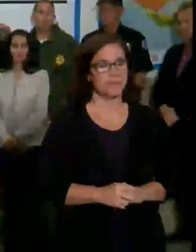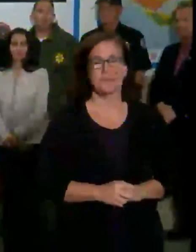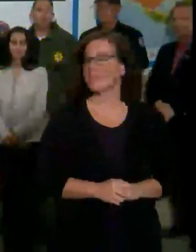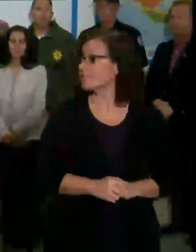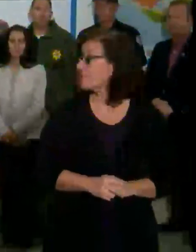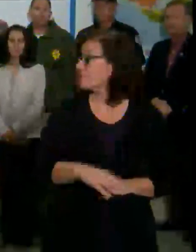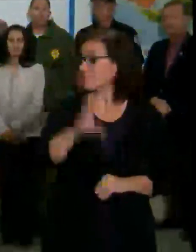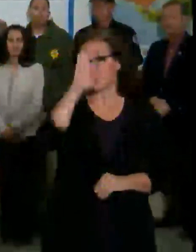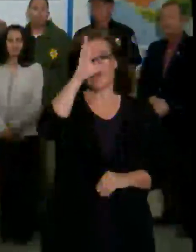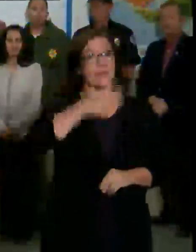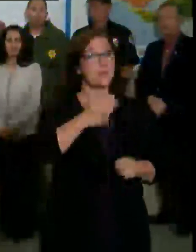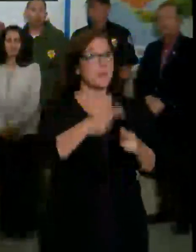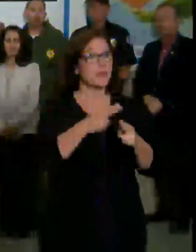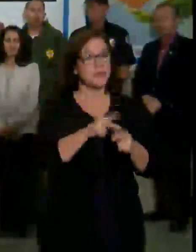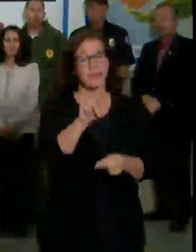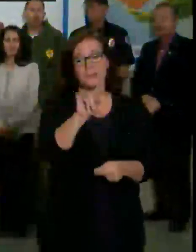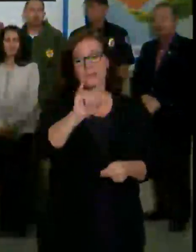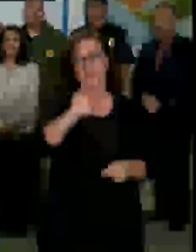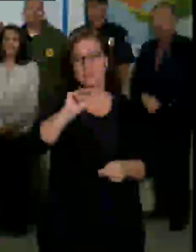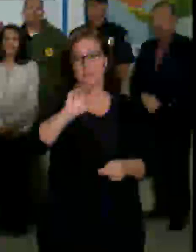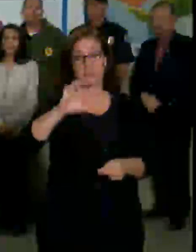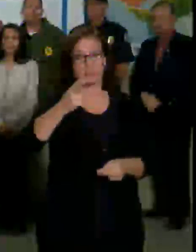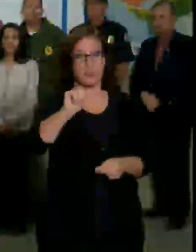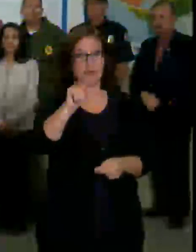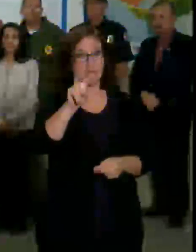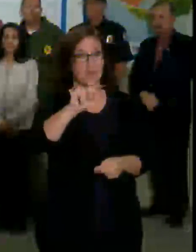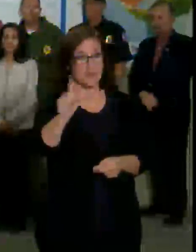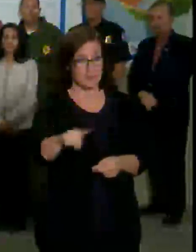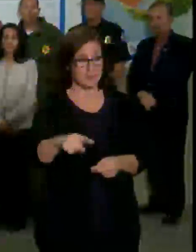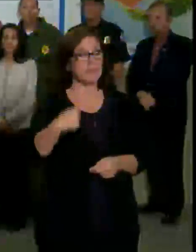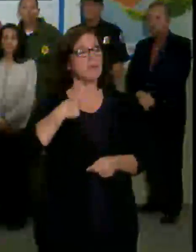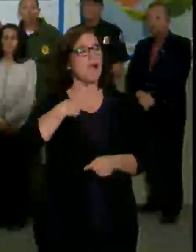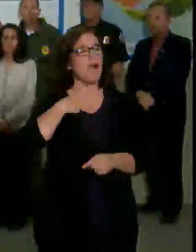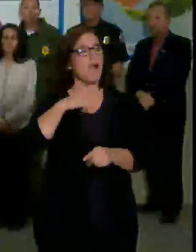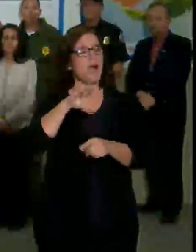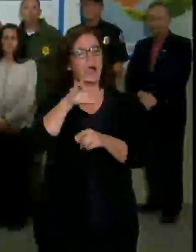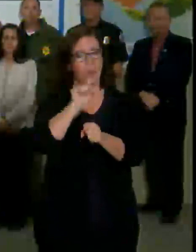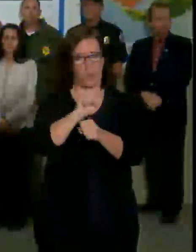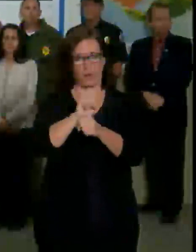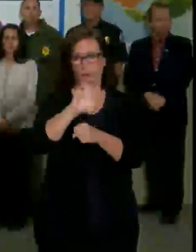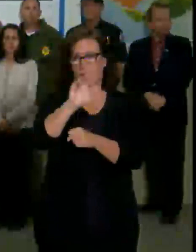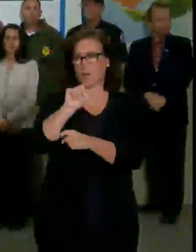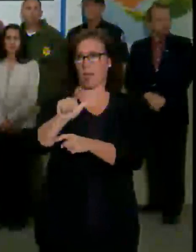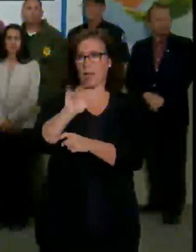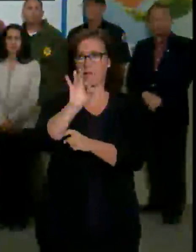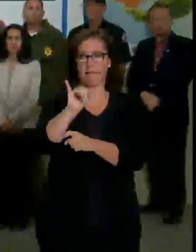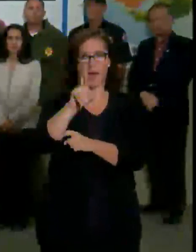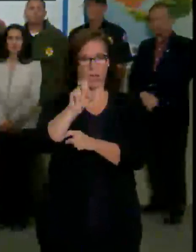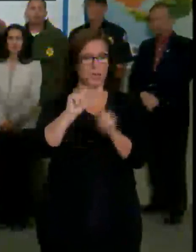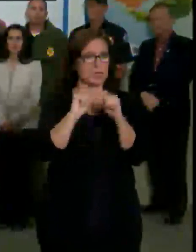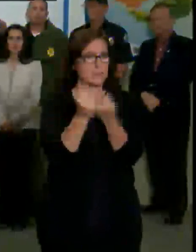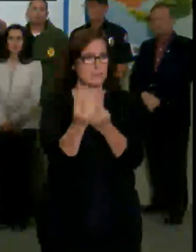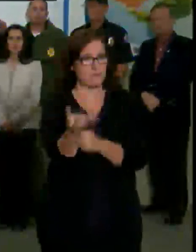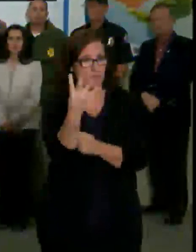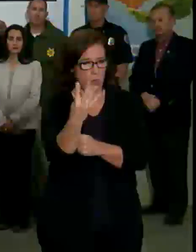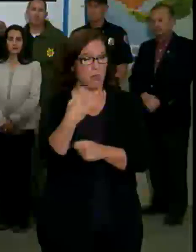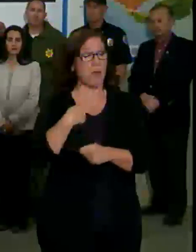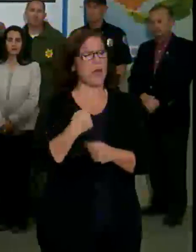My name is Tim Chavez. I serve on CAL FIRE Incident Management Team 4 as a fire behavior